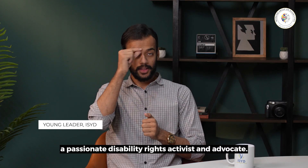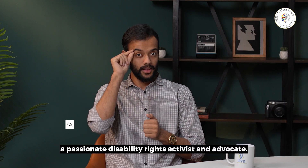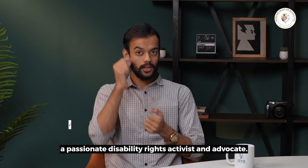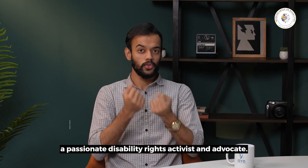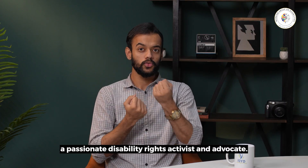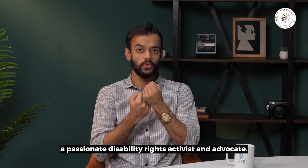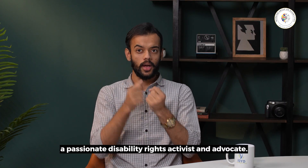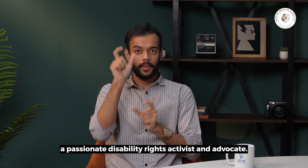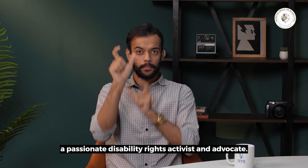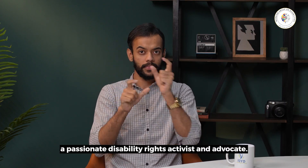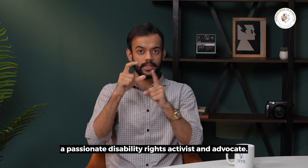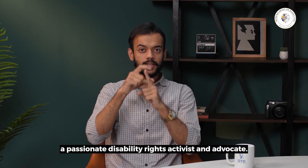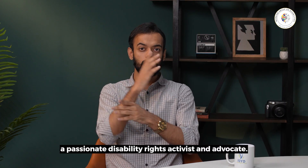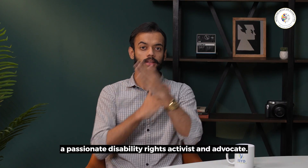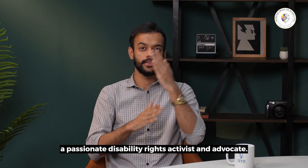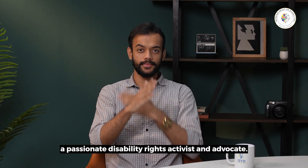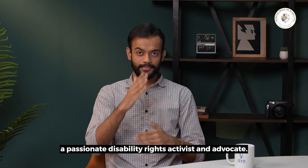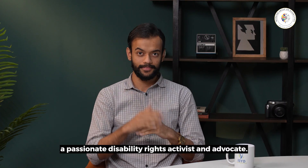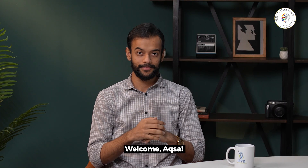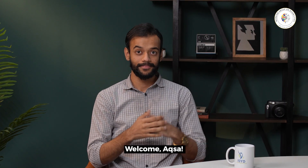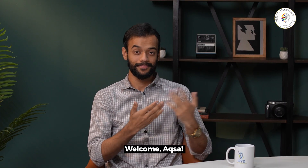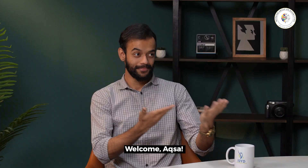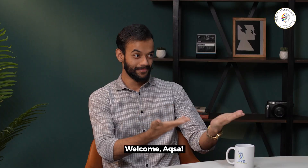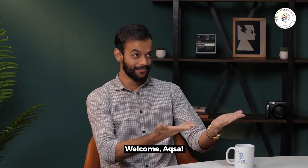passionate disability rights activist and advocate. Welcome, Aksa.